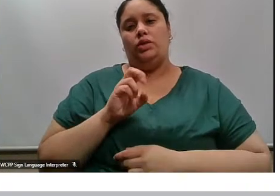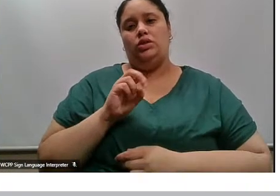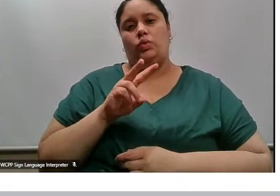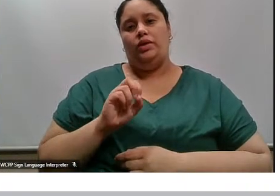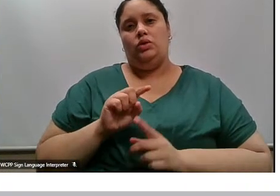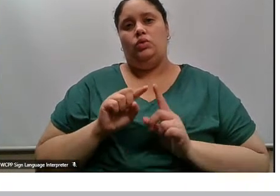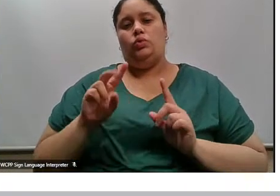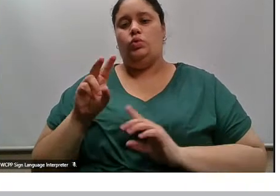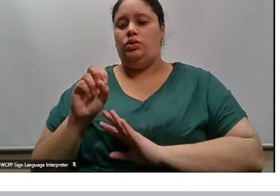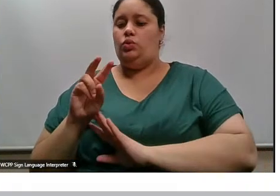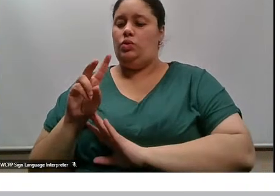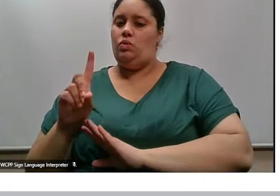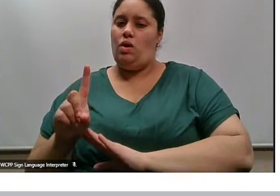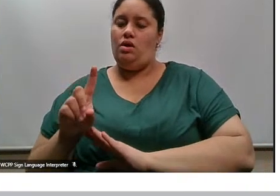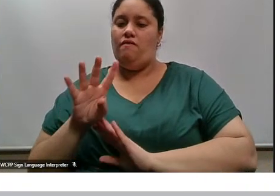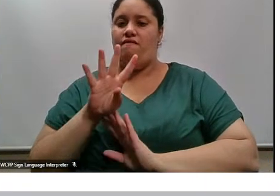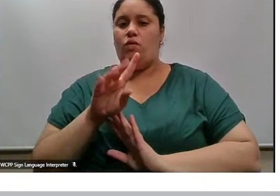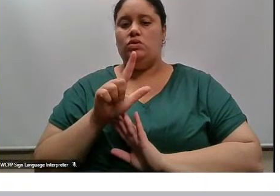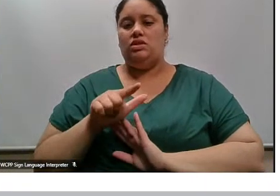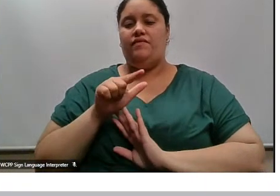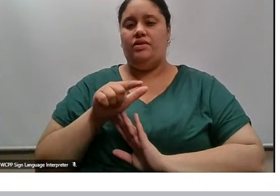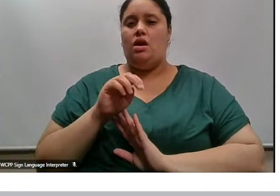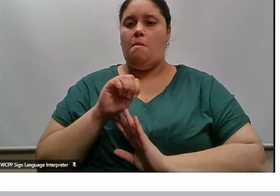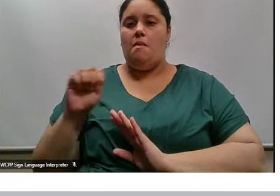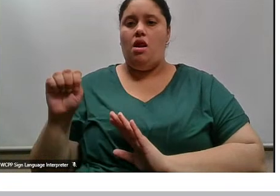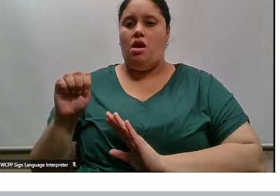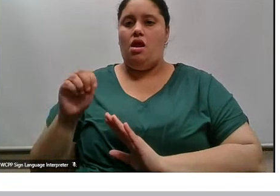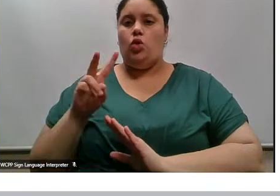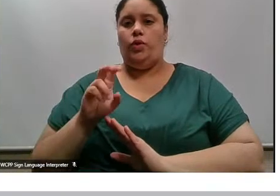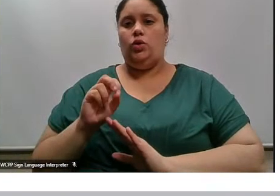2020-2021 was 417 million, and for